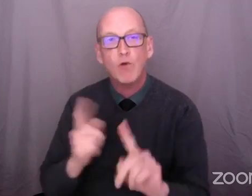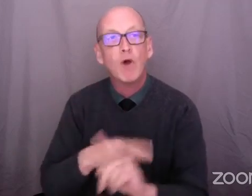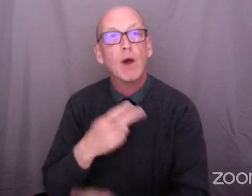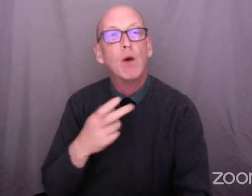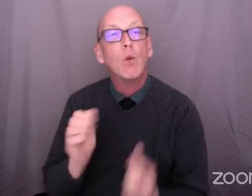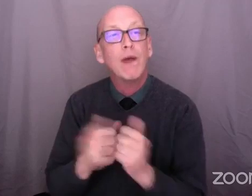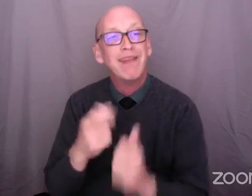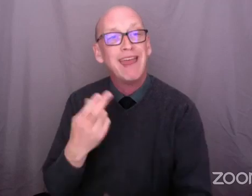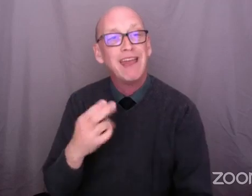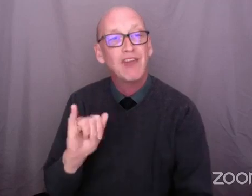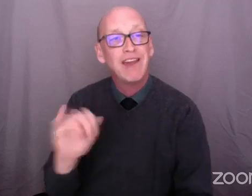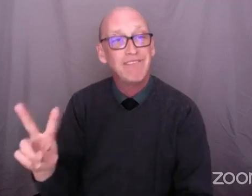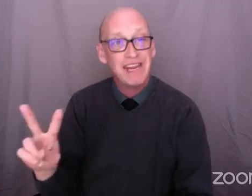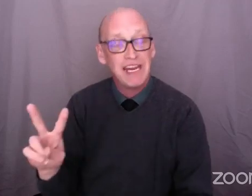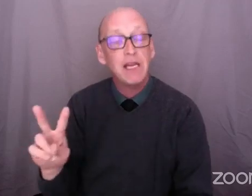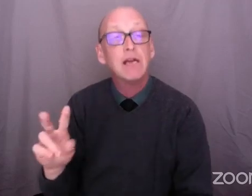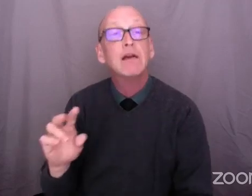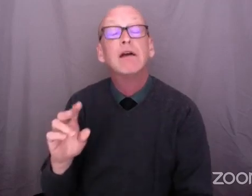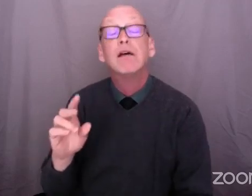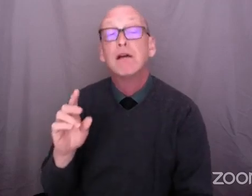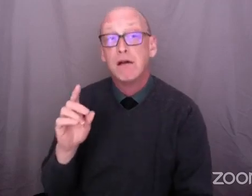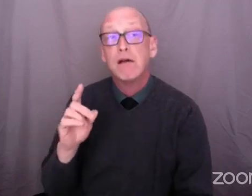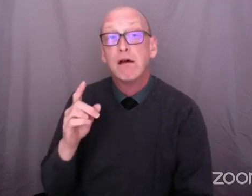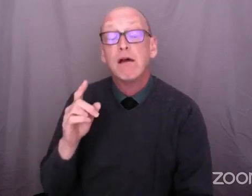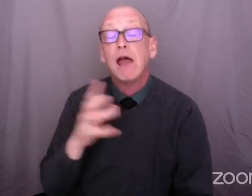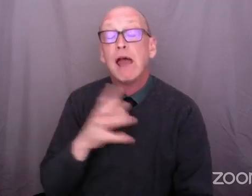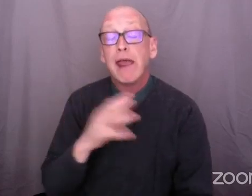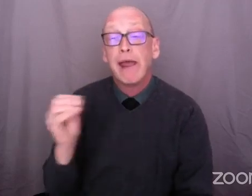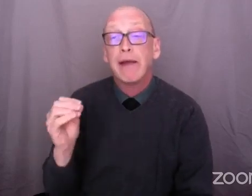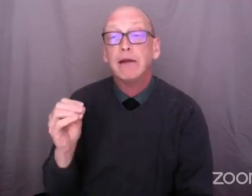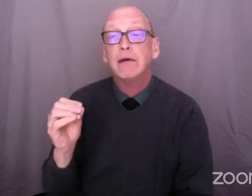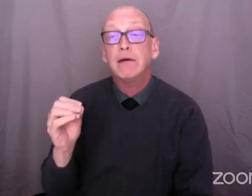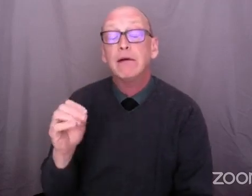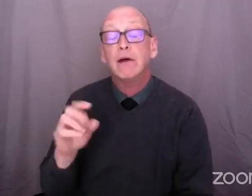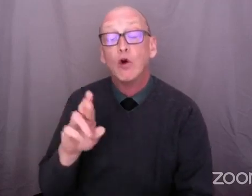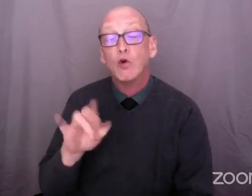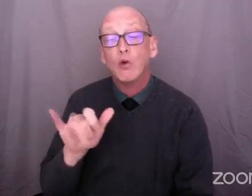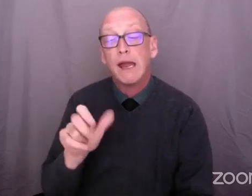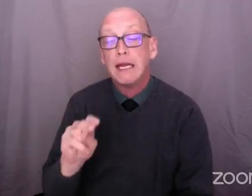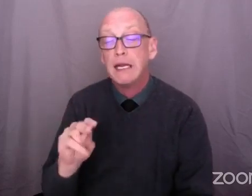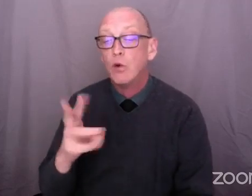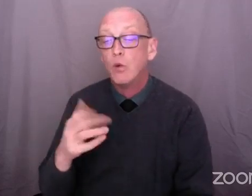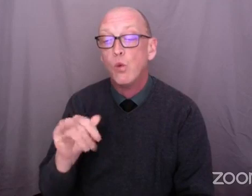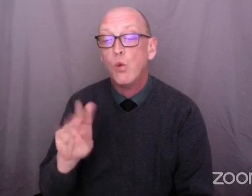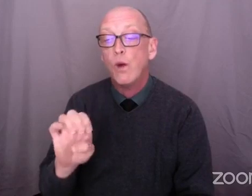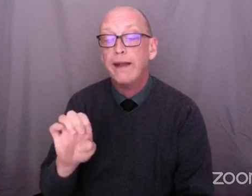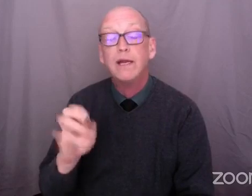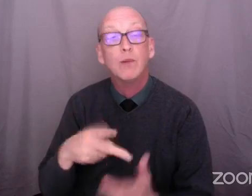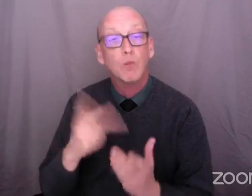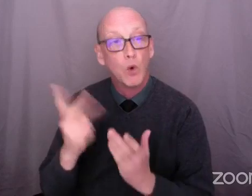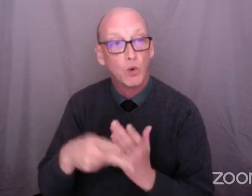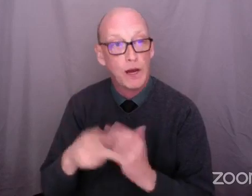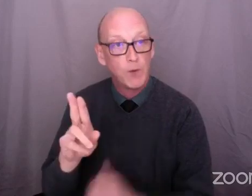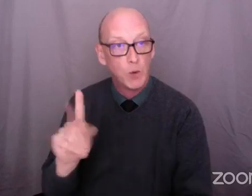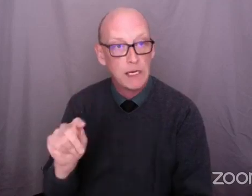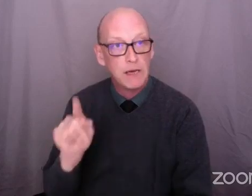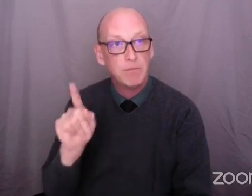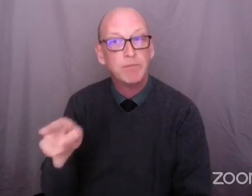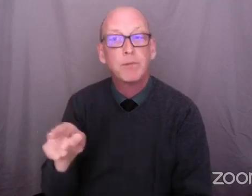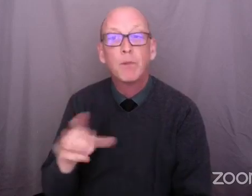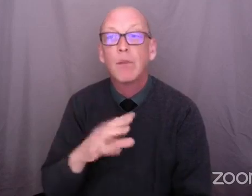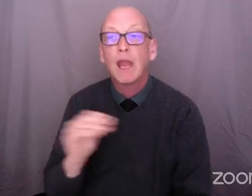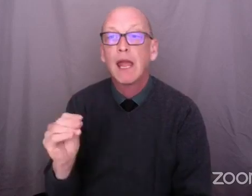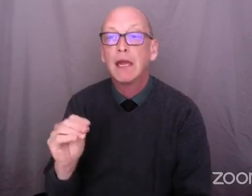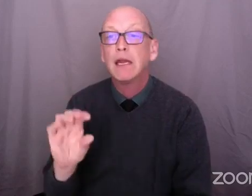Lavelle, who is an advocate for the LGBTQ community and who will provide some insight personally